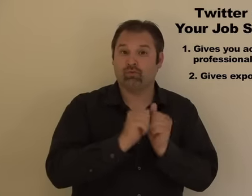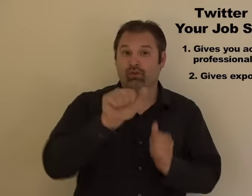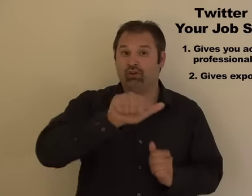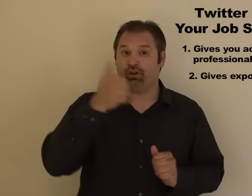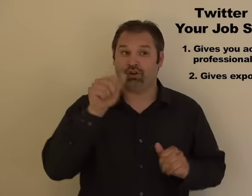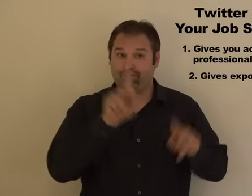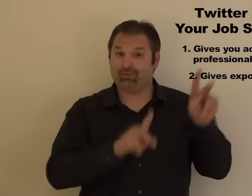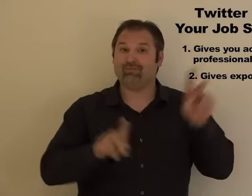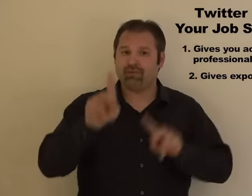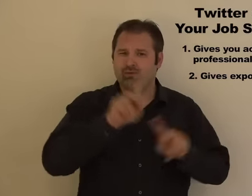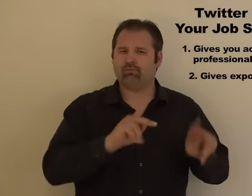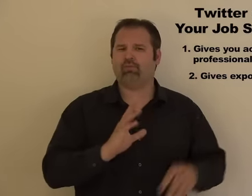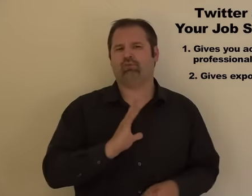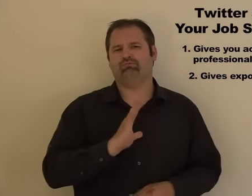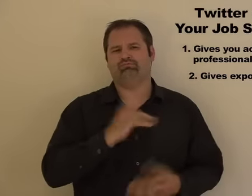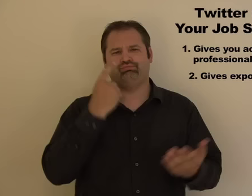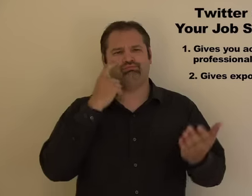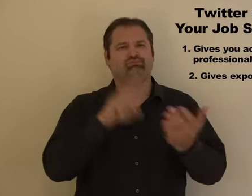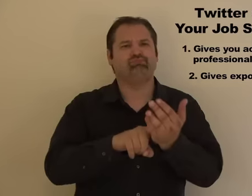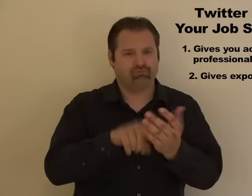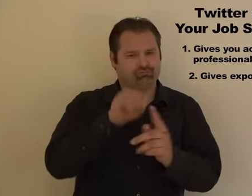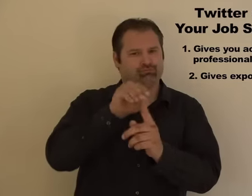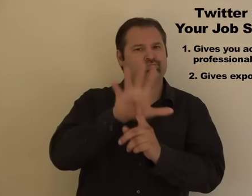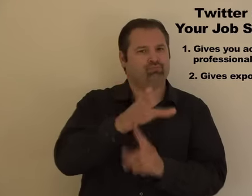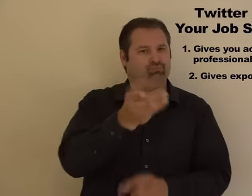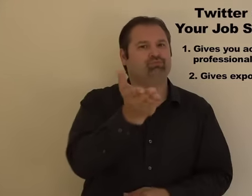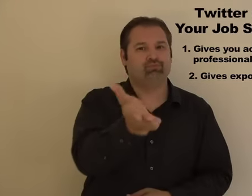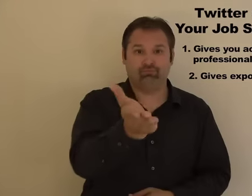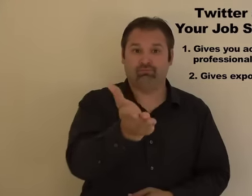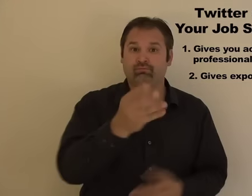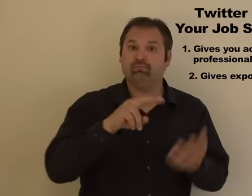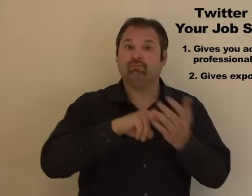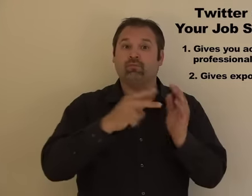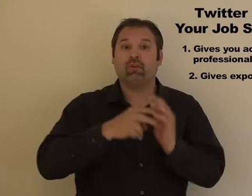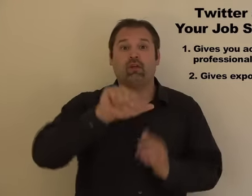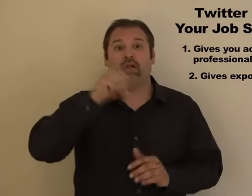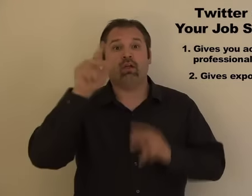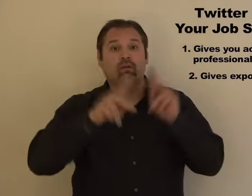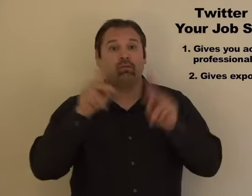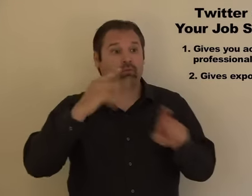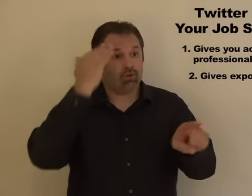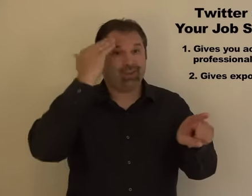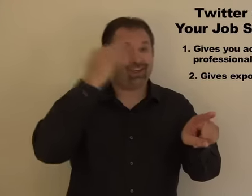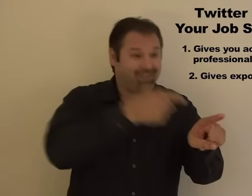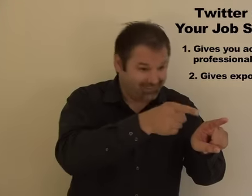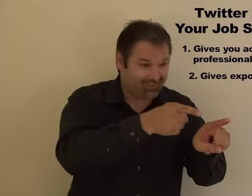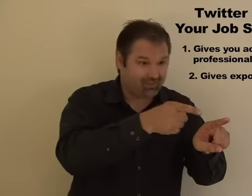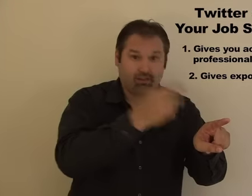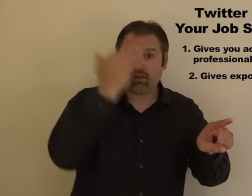It also gives you credibility and exposure, as well as personal and professional relationships when you connect to others in your industry.